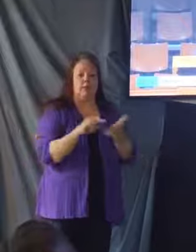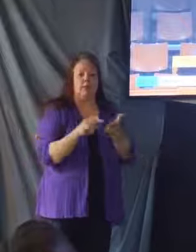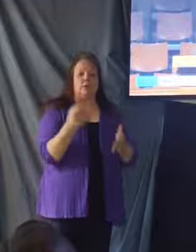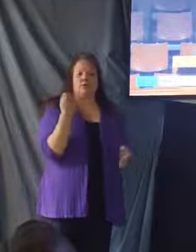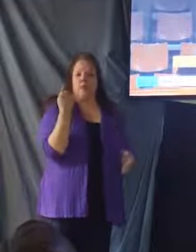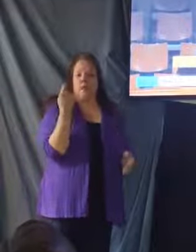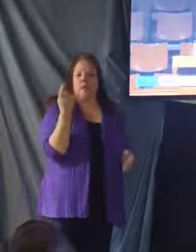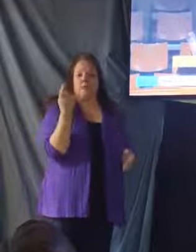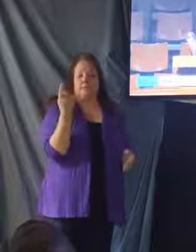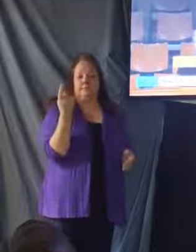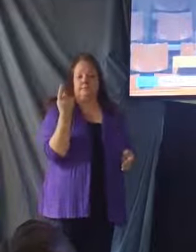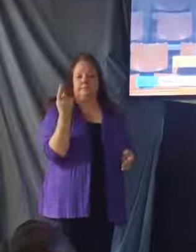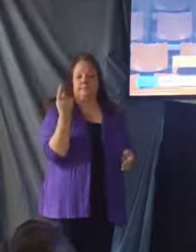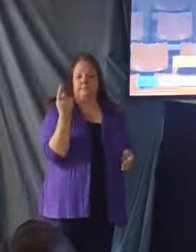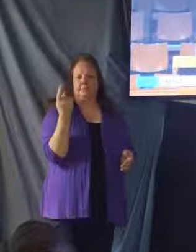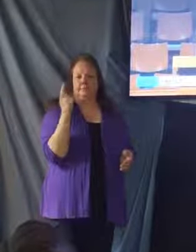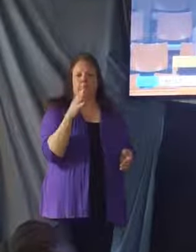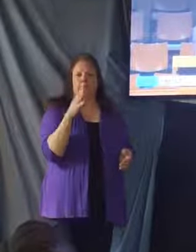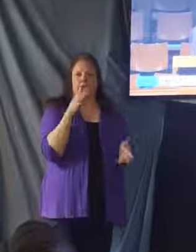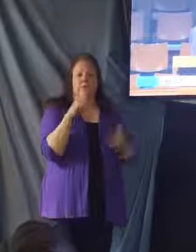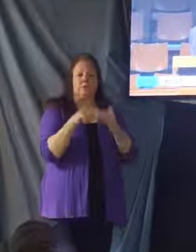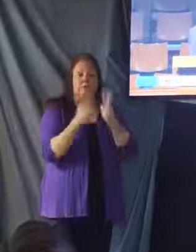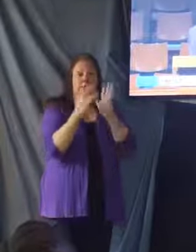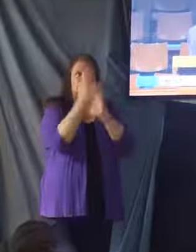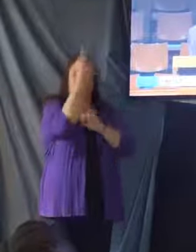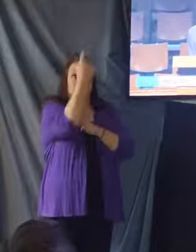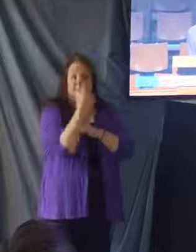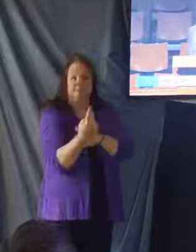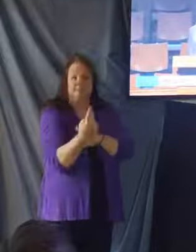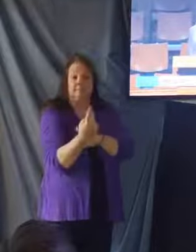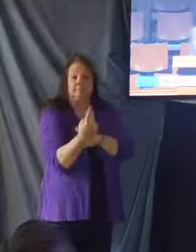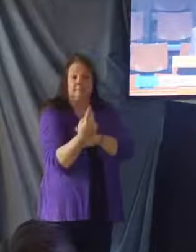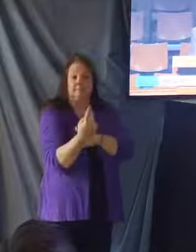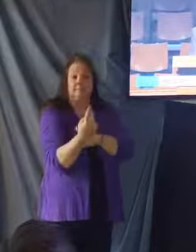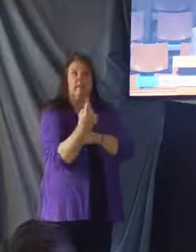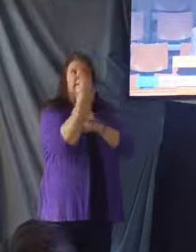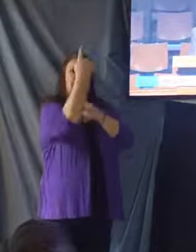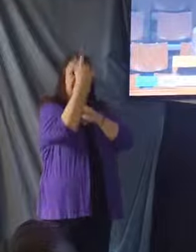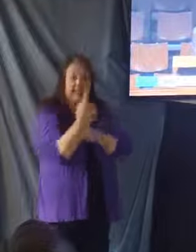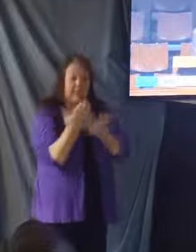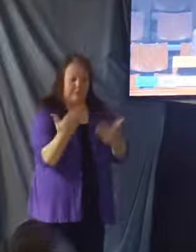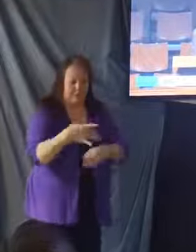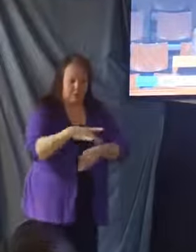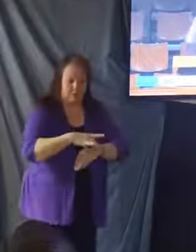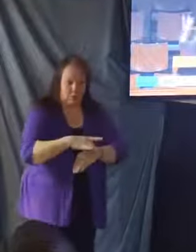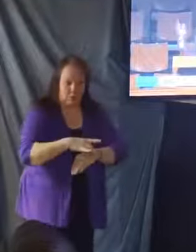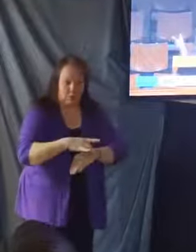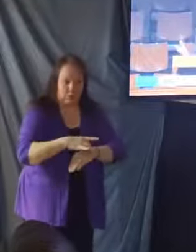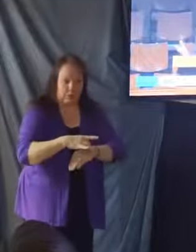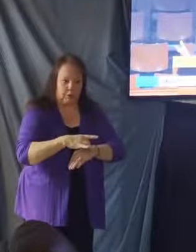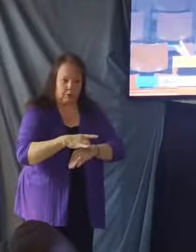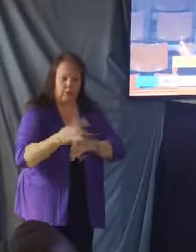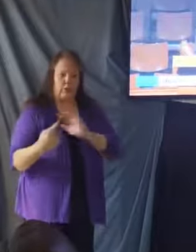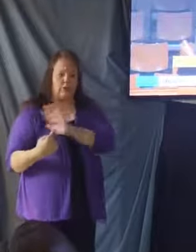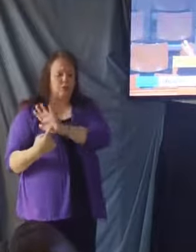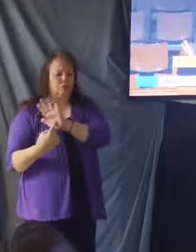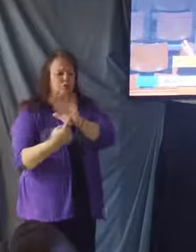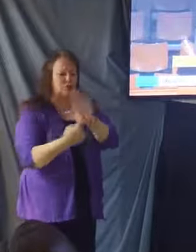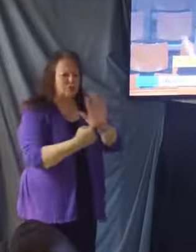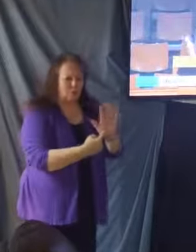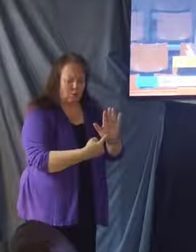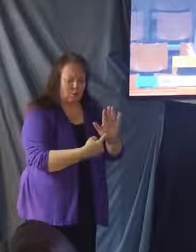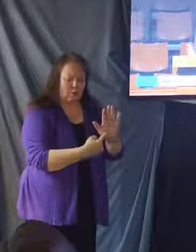11. And that refers to the coming of Christ. Christ coming to earth, manifesting and